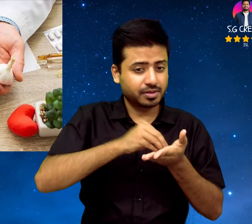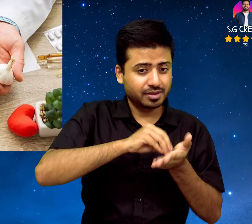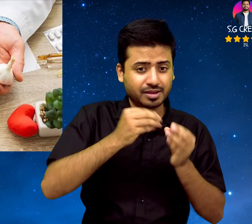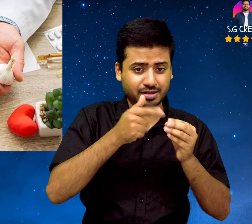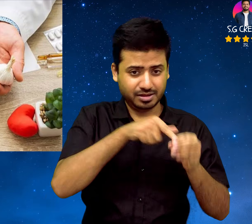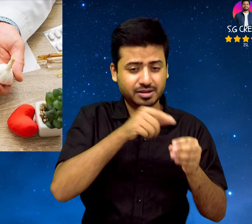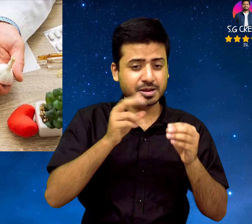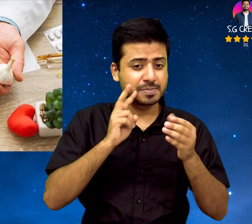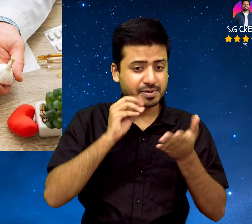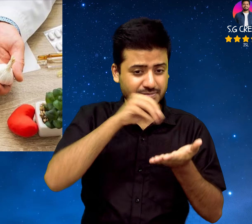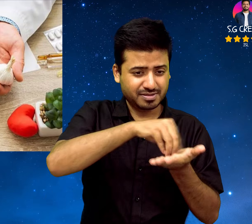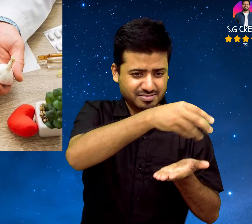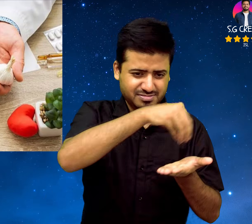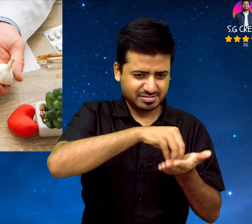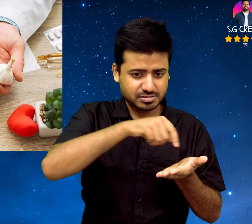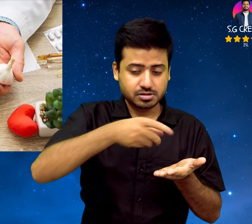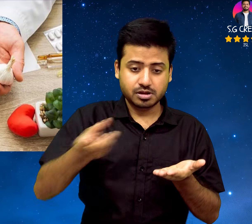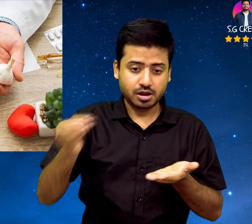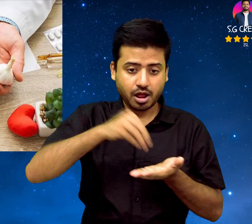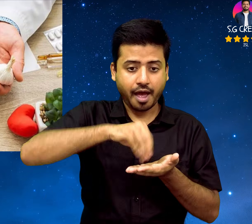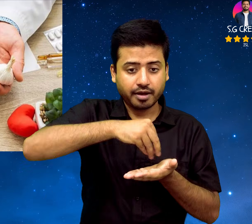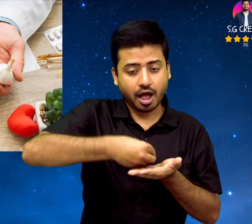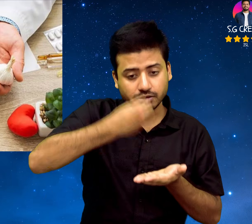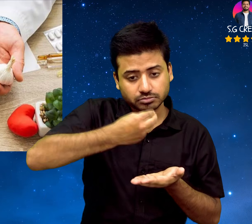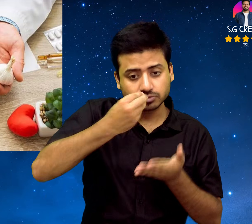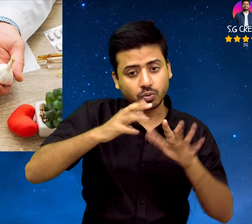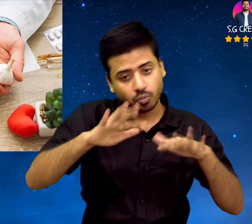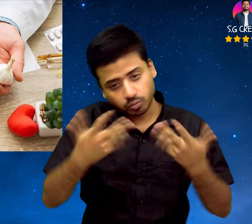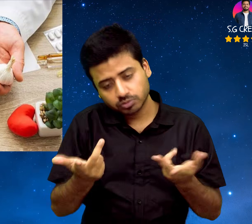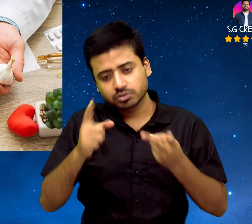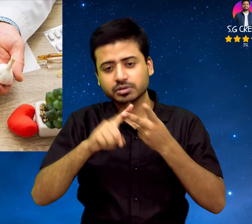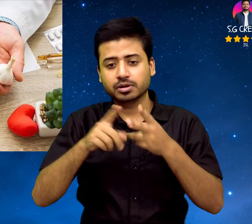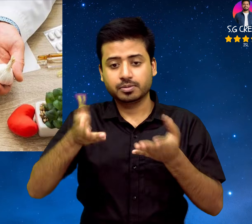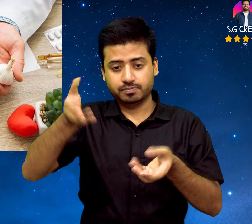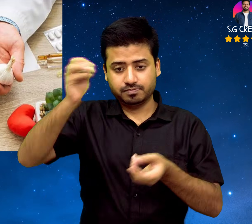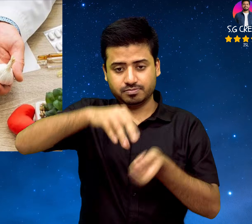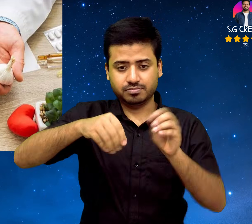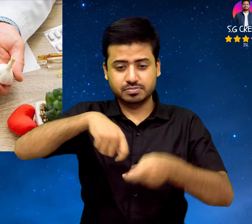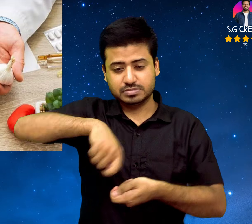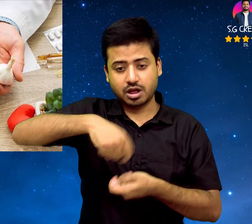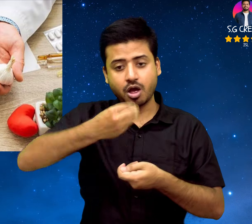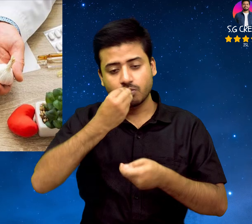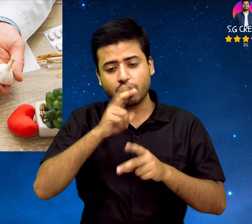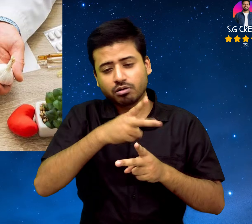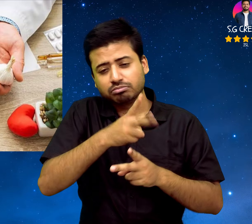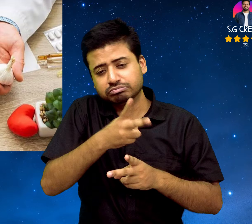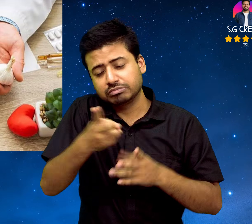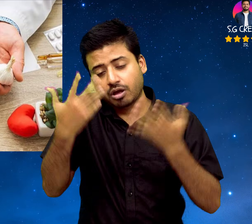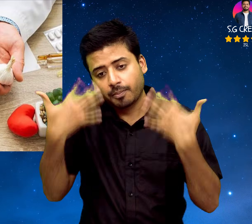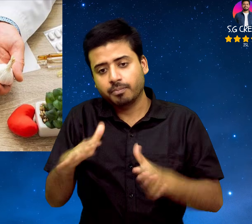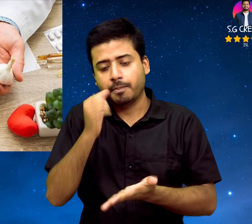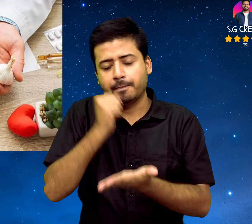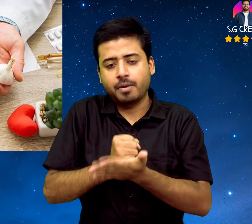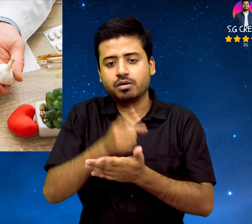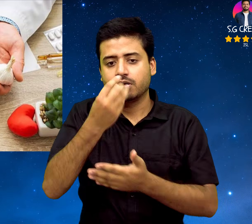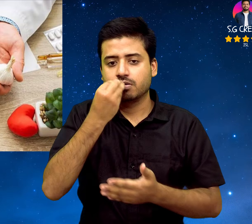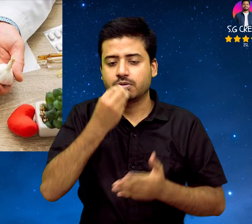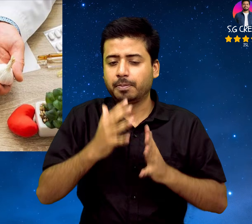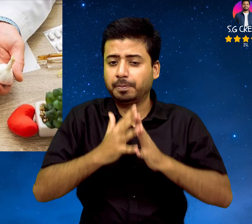systems. Cardiovascular and vascular protection. Blood pressure regulation. Organosulfur compounds stimulate